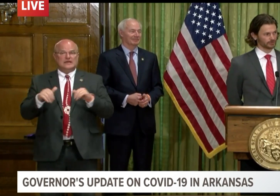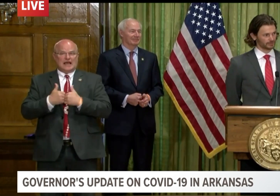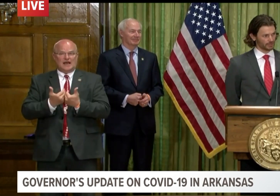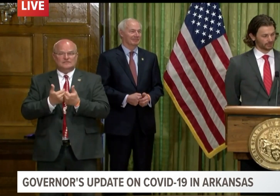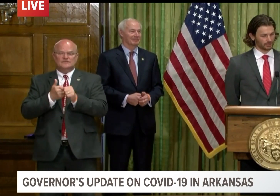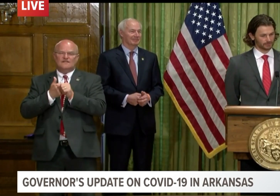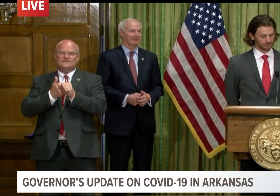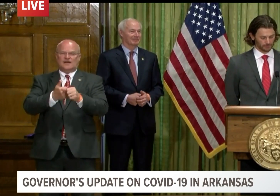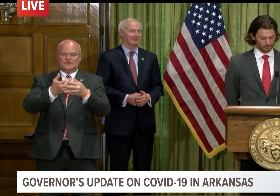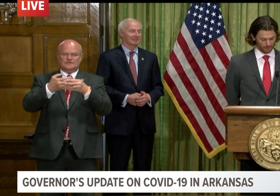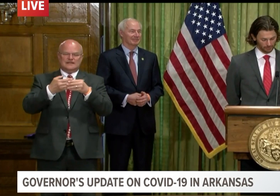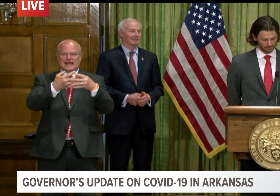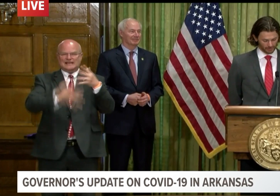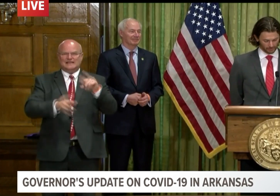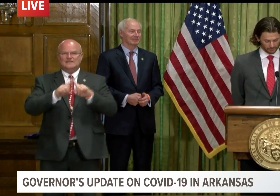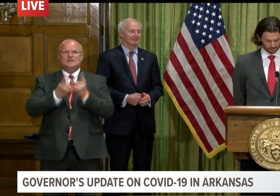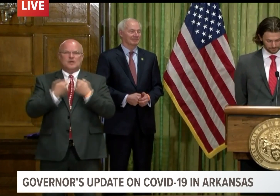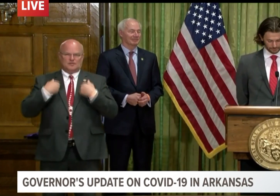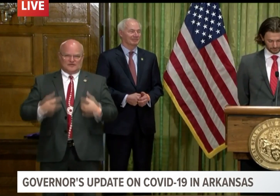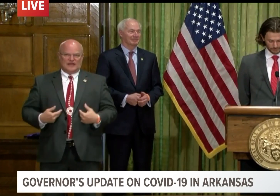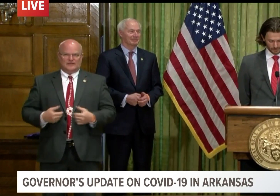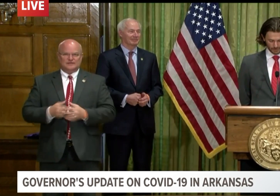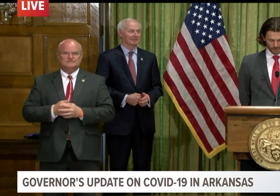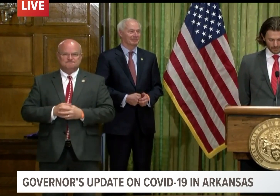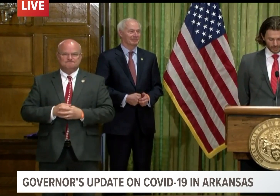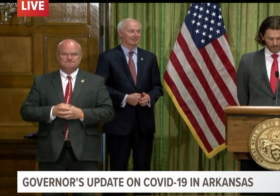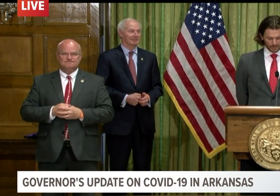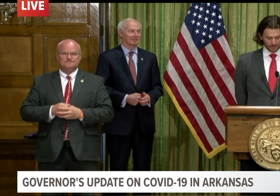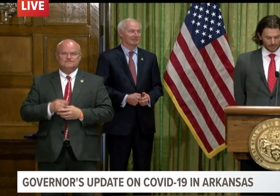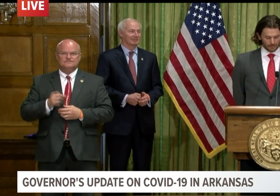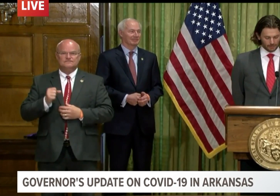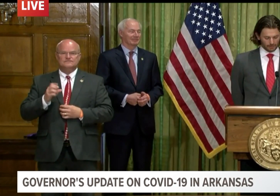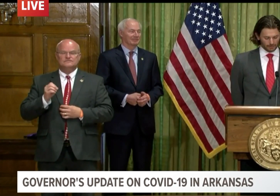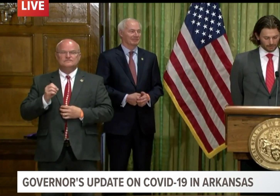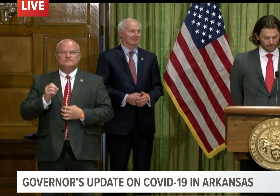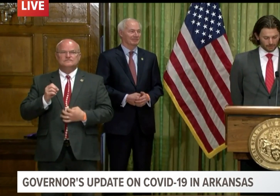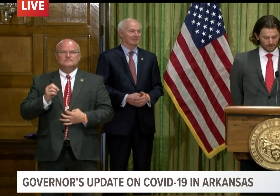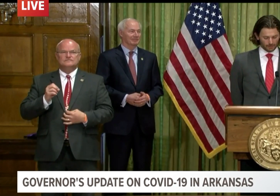by following these guidelines from the Department of Health.